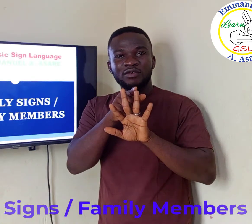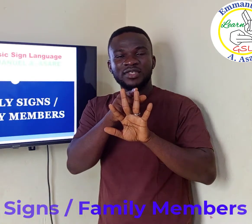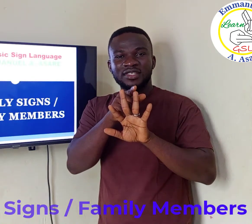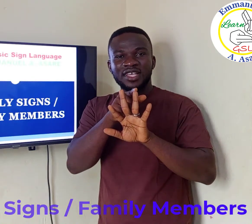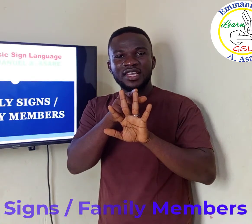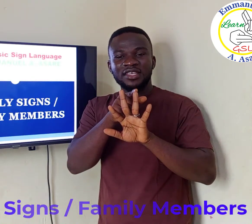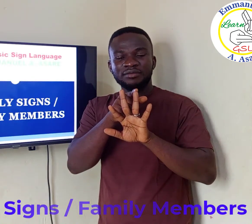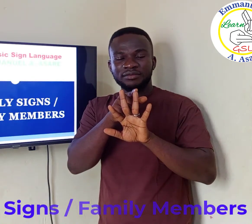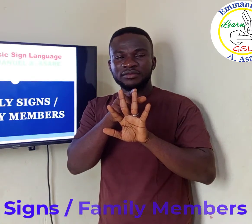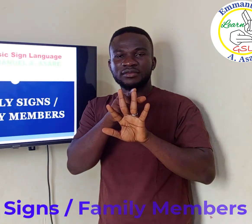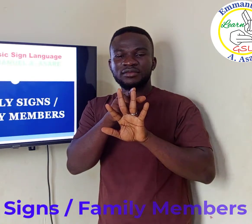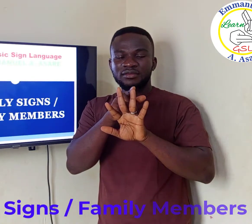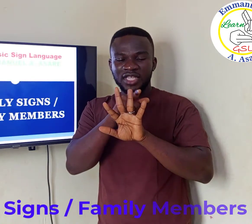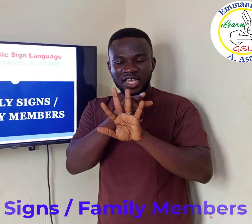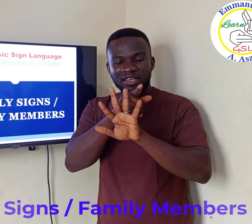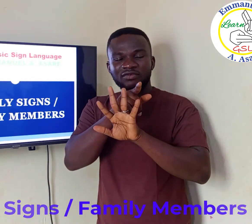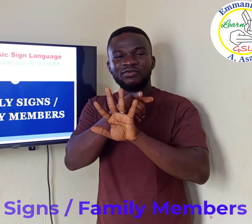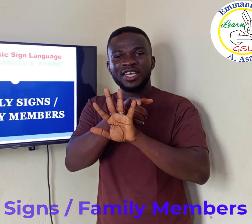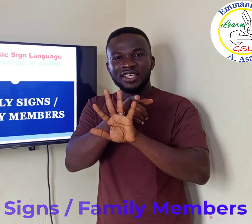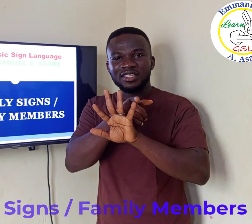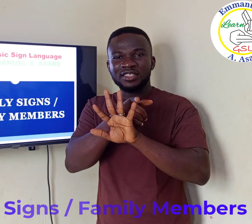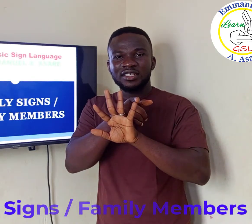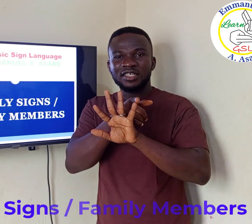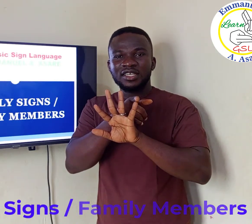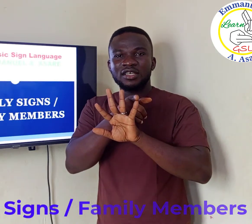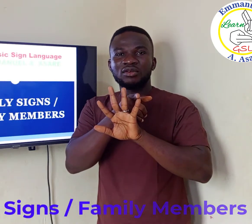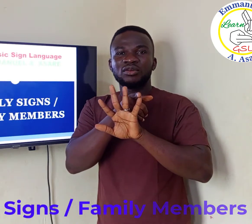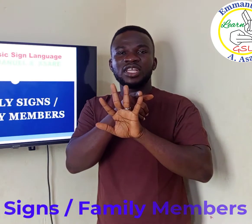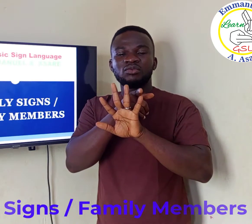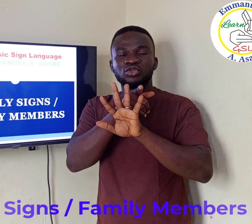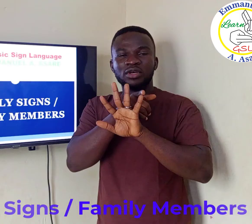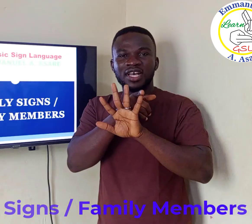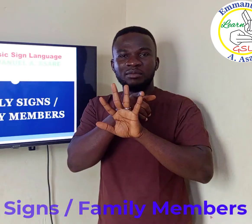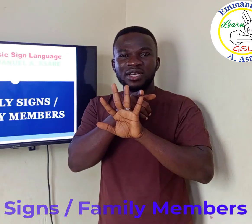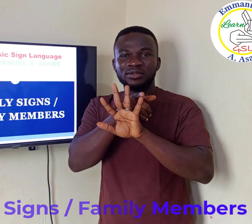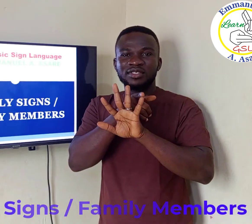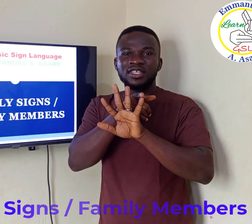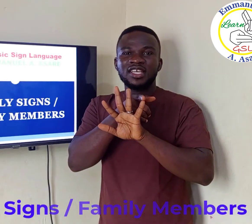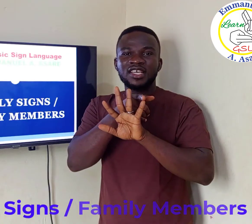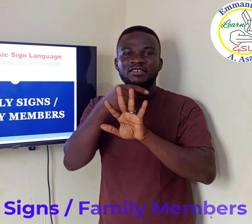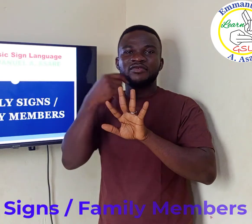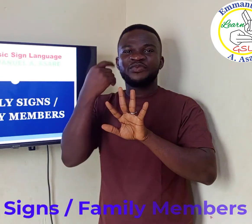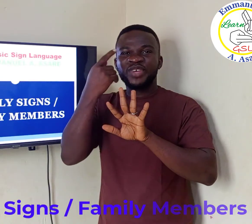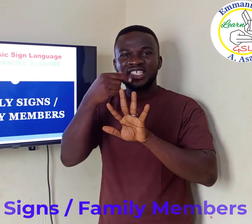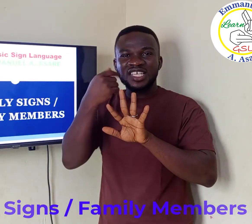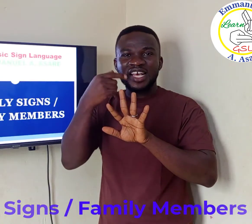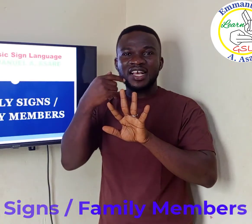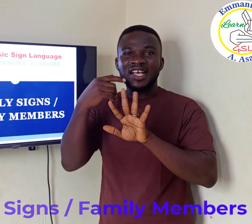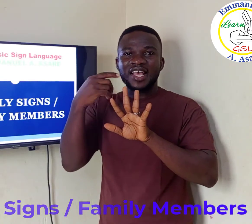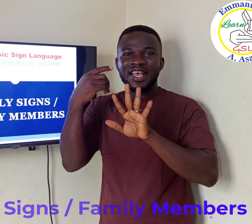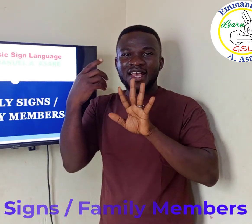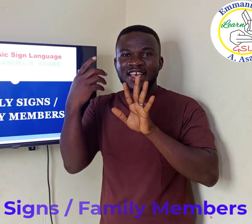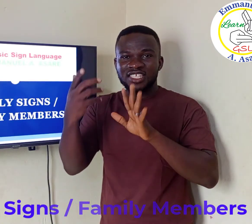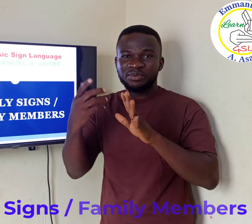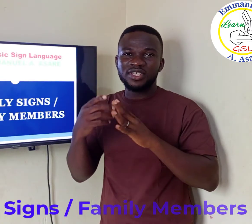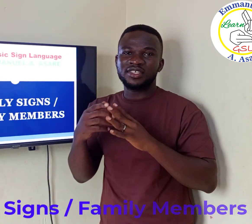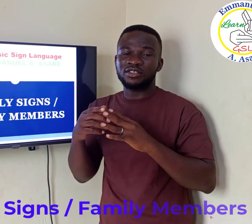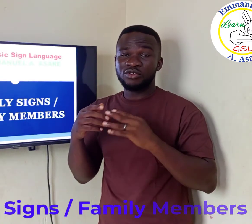the sign, and finally, then we talk about facial expression.